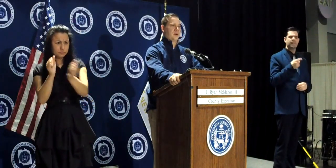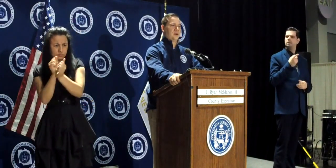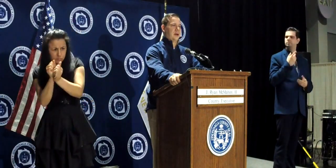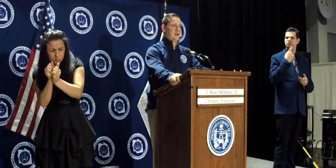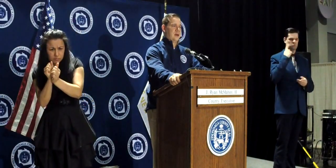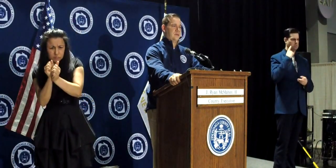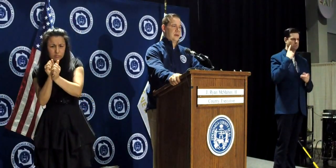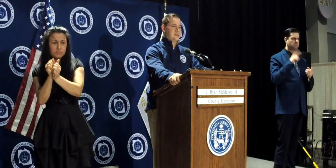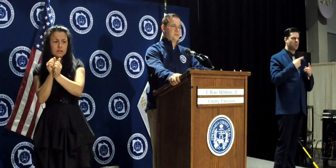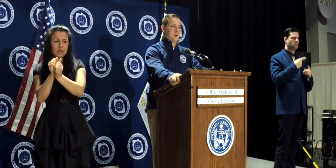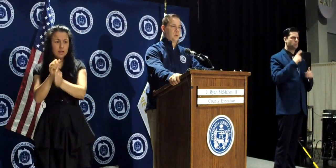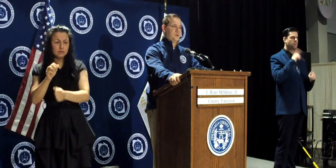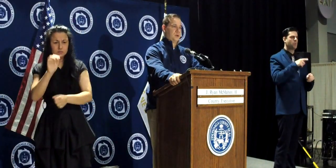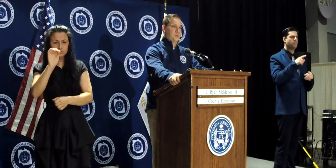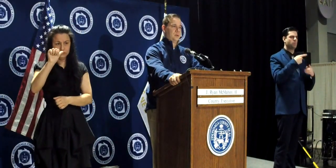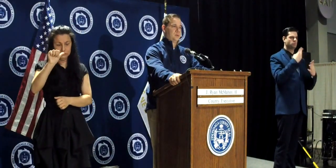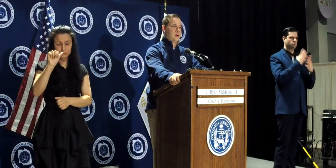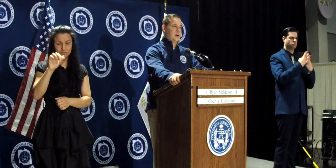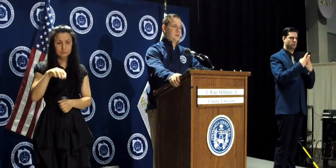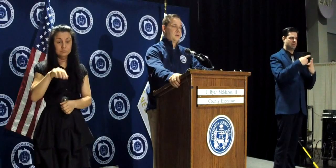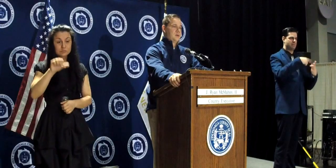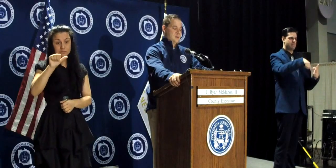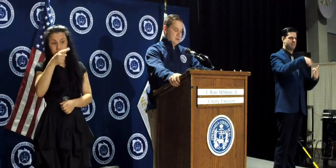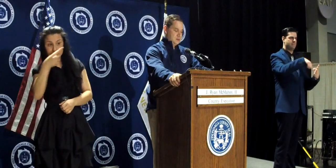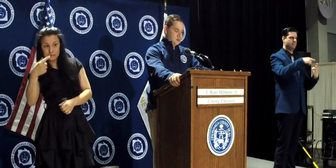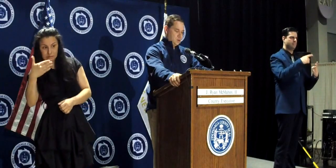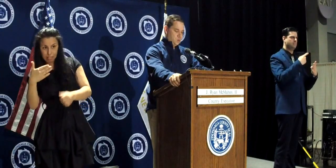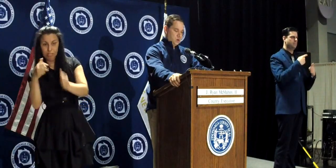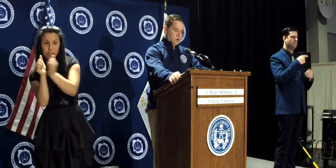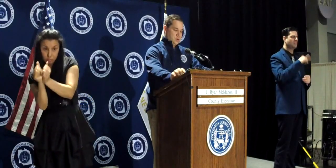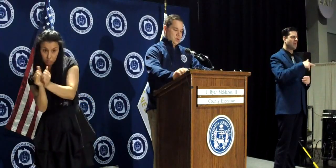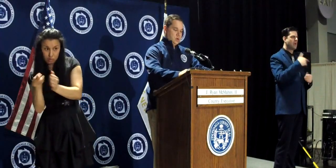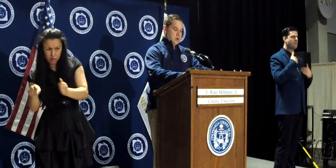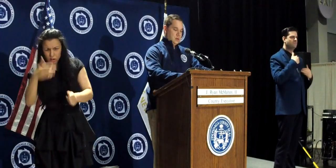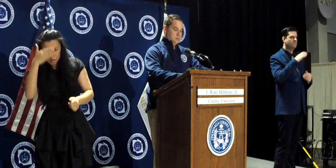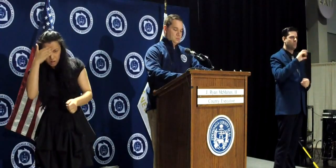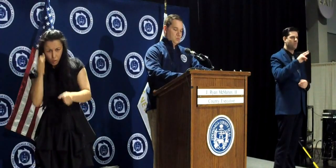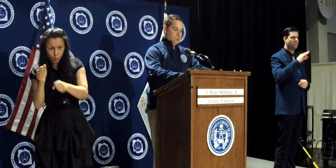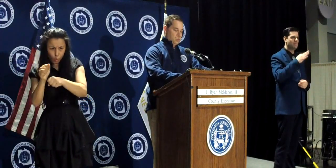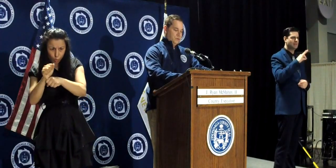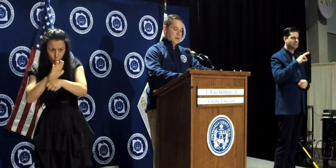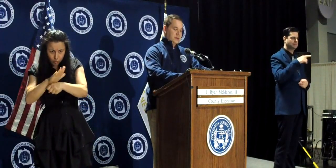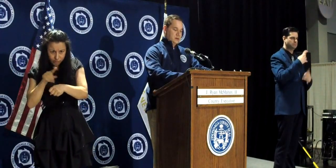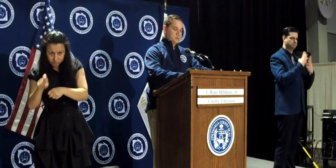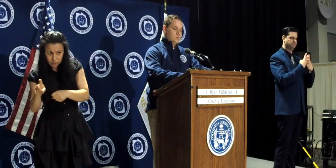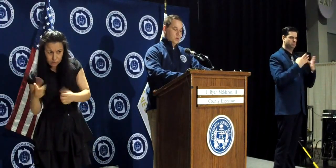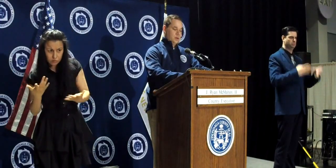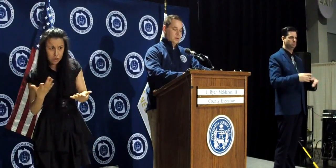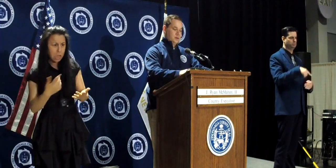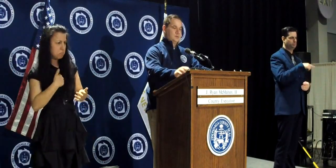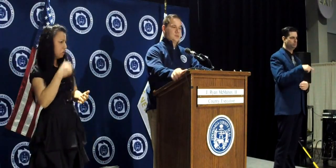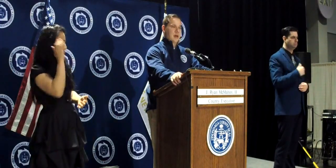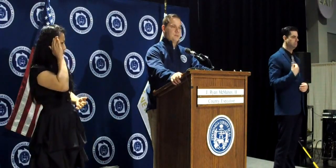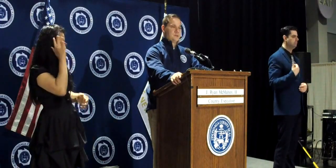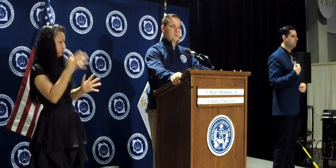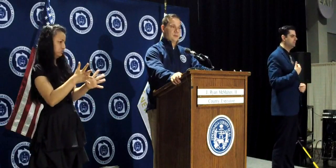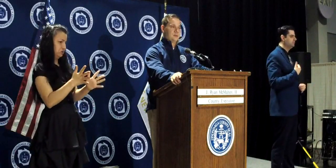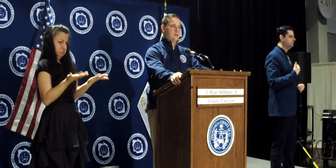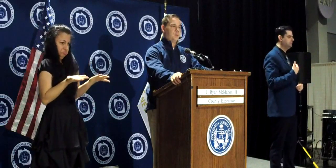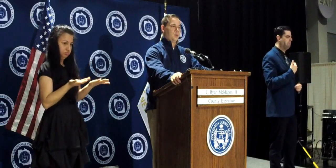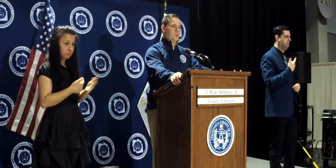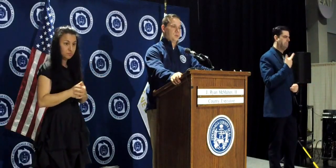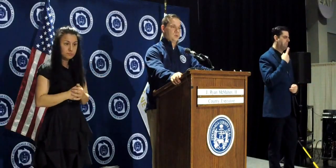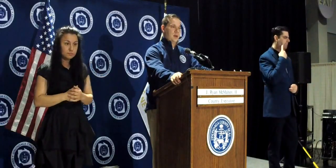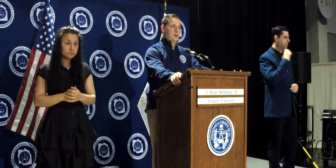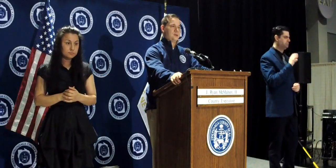believe so, Doug. That's something I would have heard about, and so we've taken really good steps